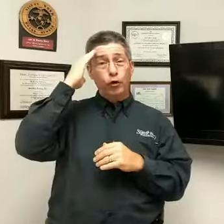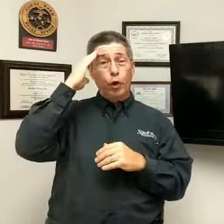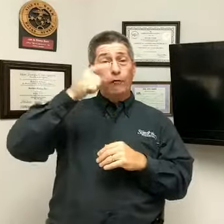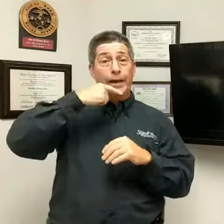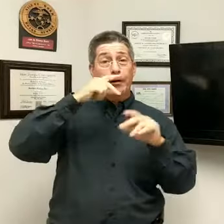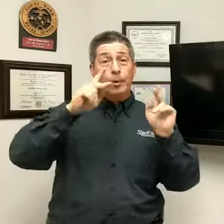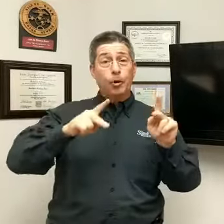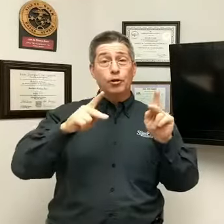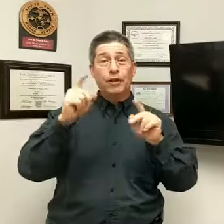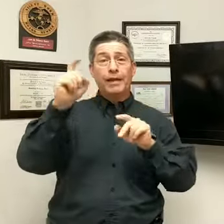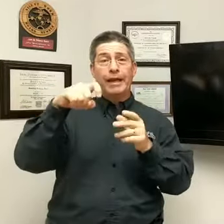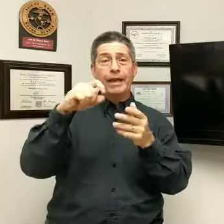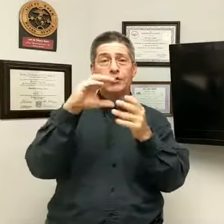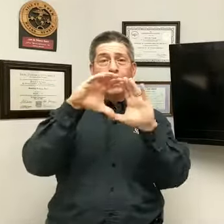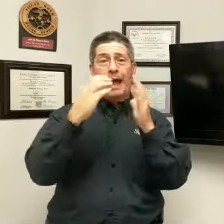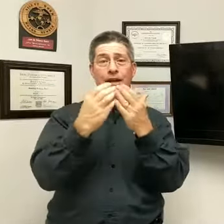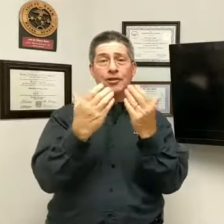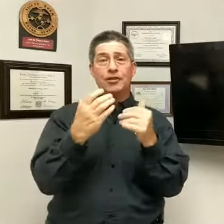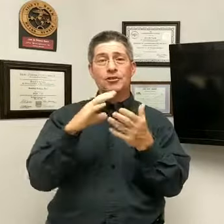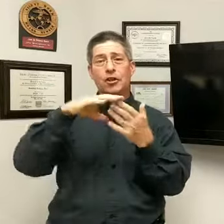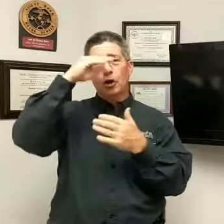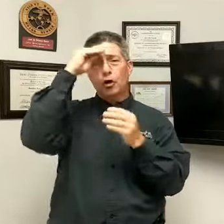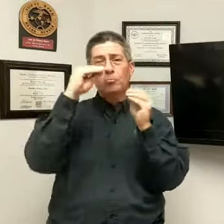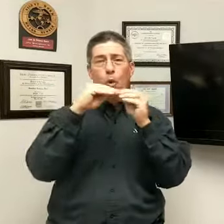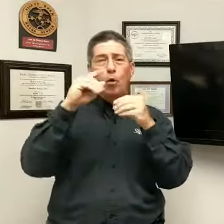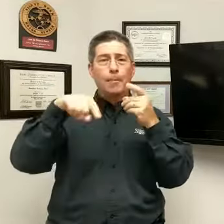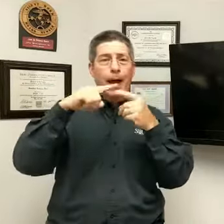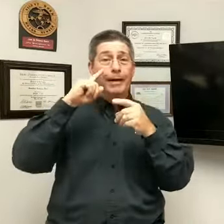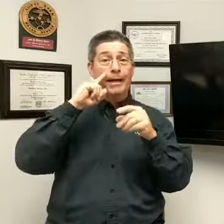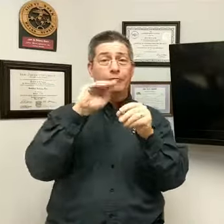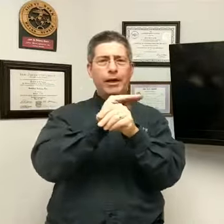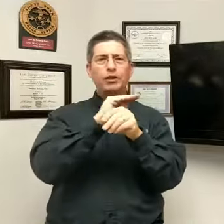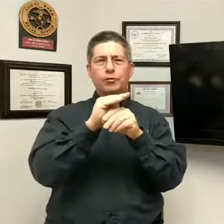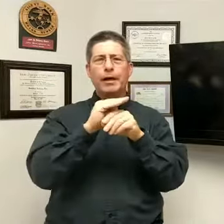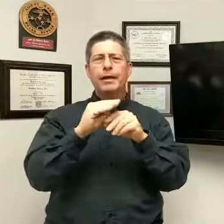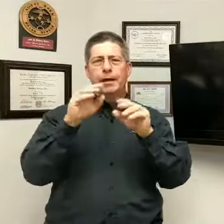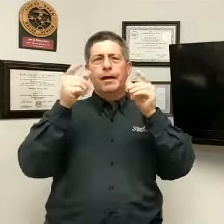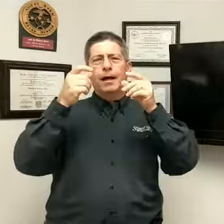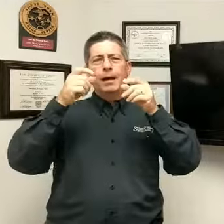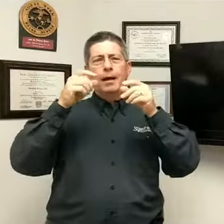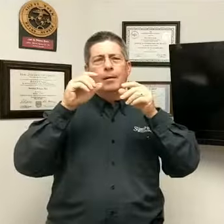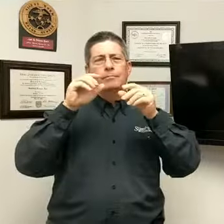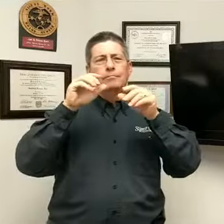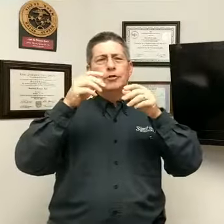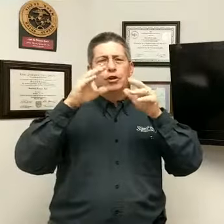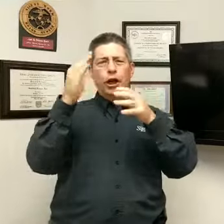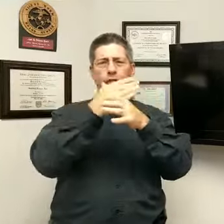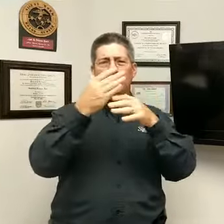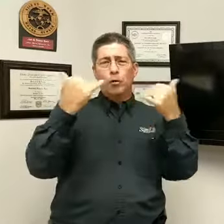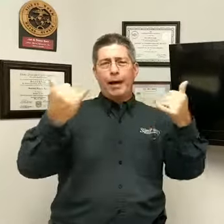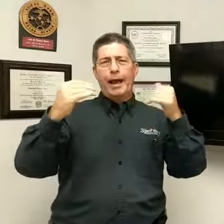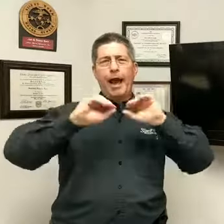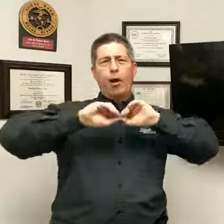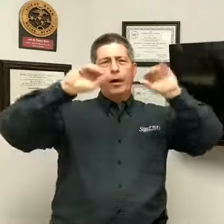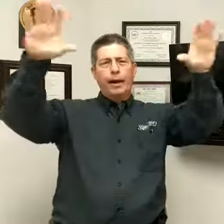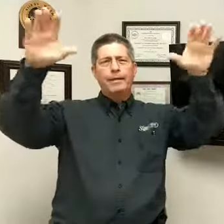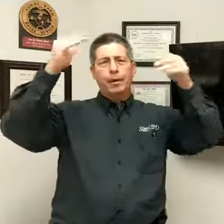of a hearing person that needs classes to learn more about deaf ministry, share this right now and let them